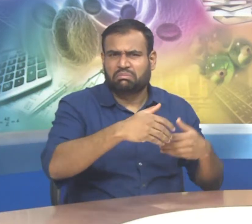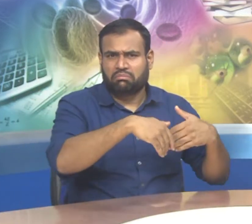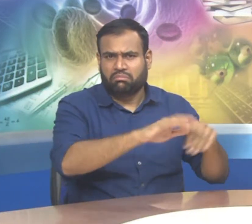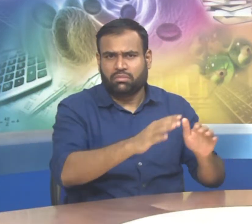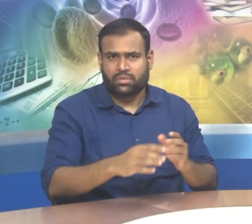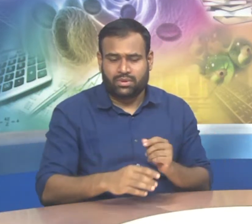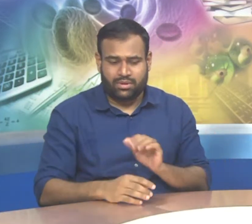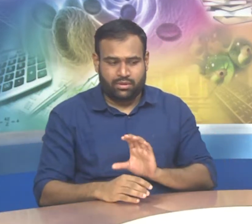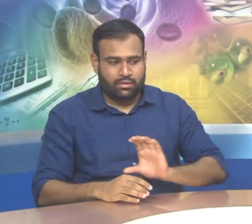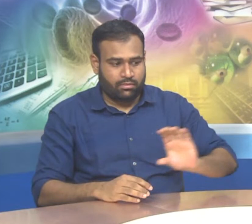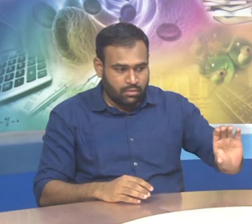bodies.